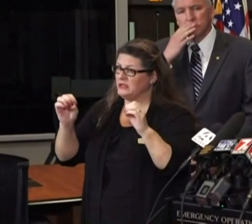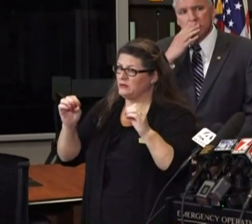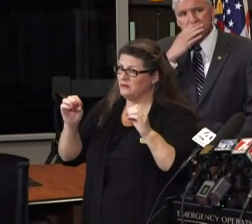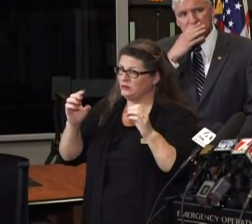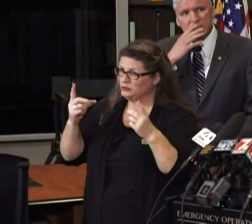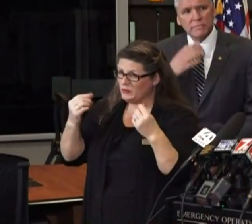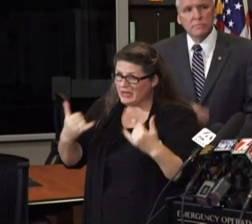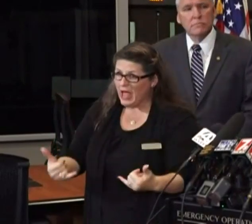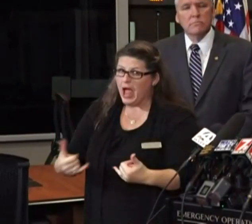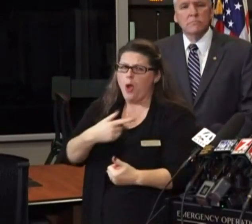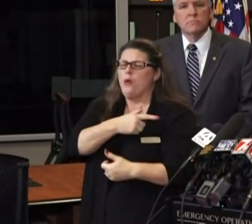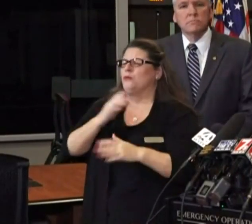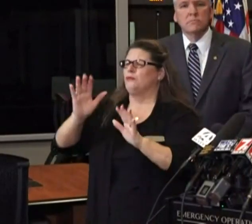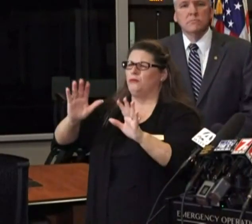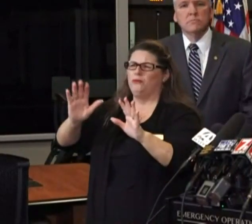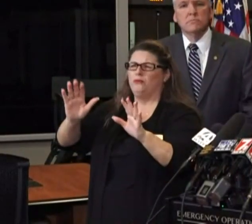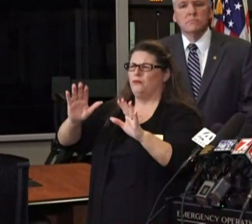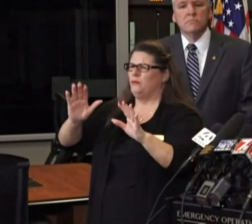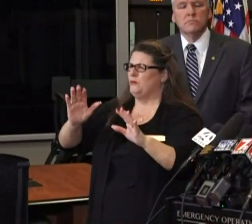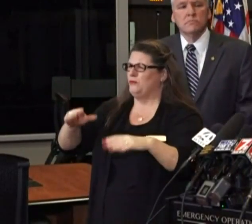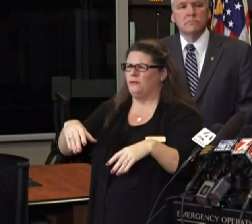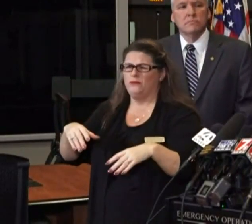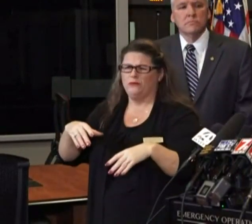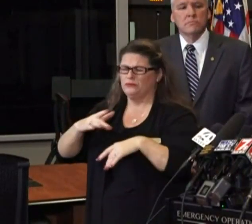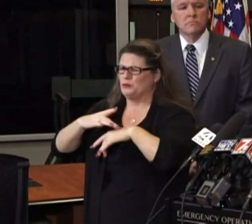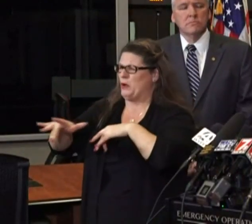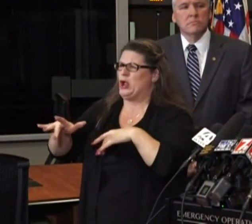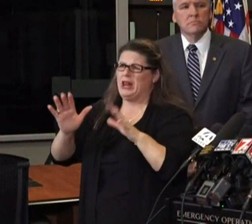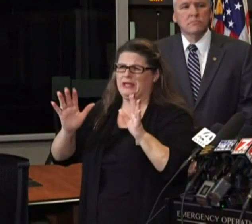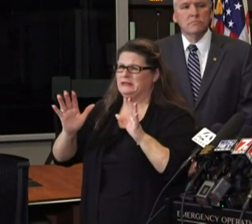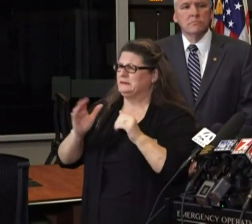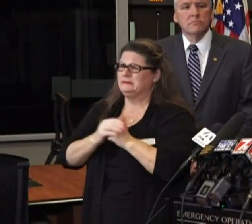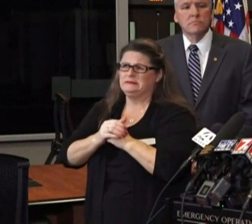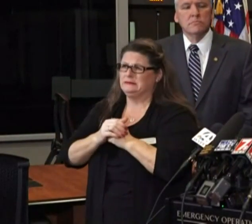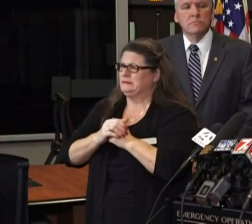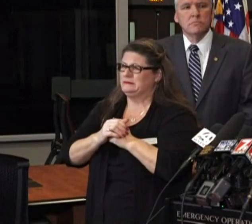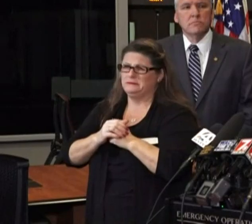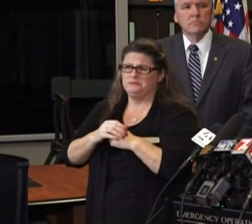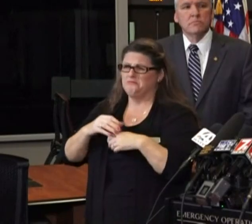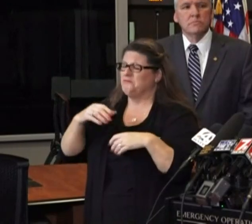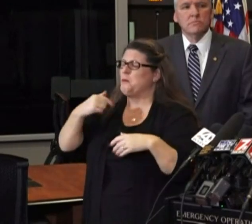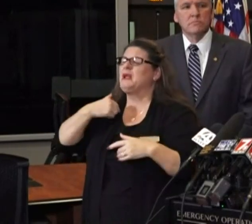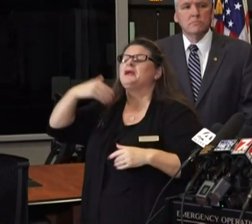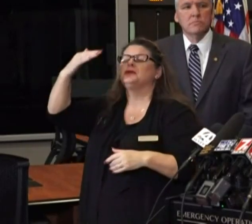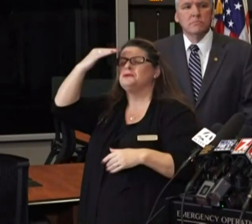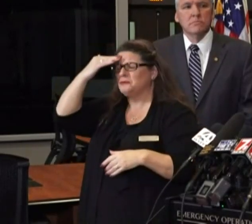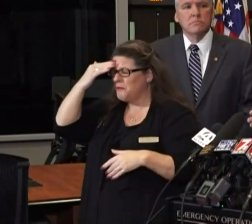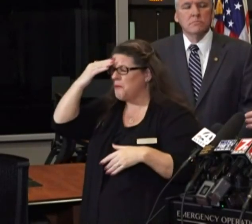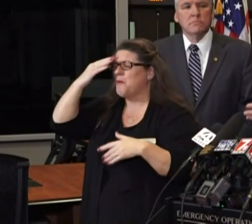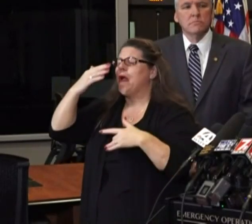It's too early for that. This is going precisely as we believed it would.